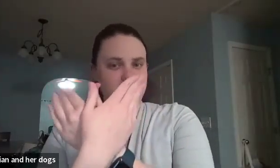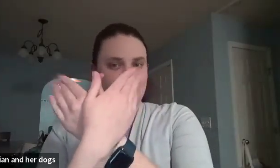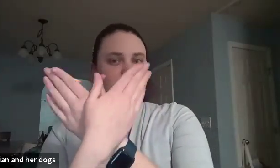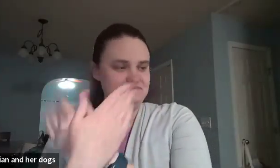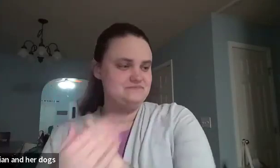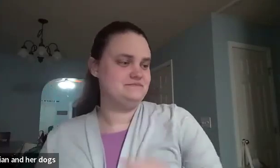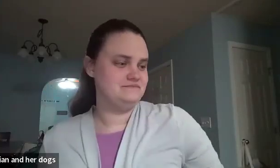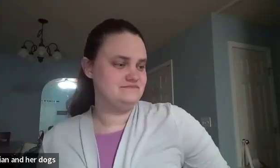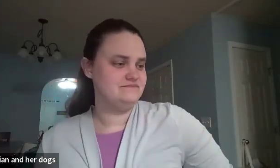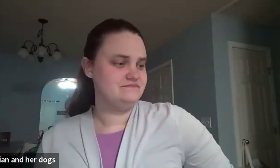Butterfly.